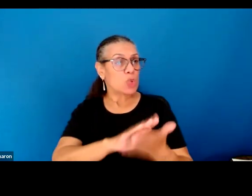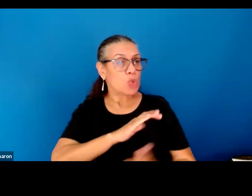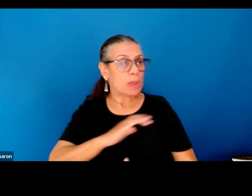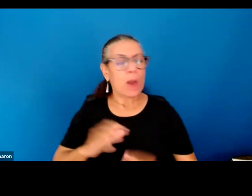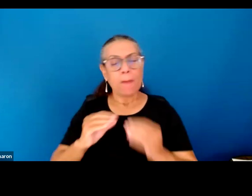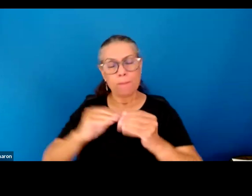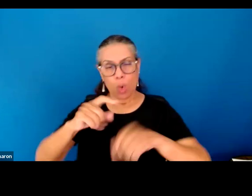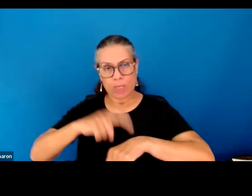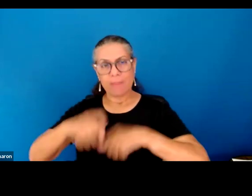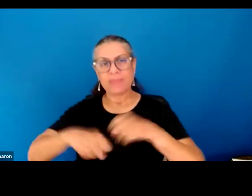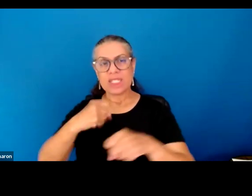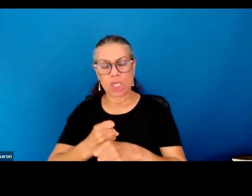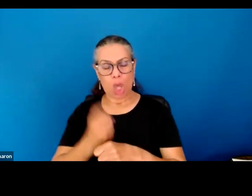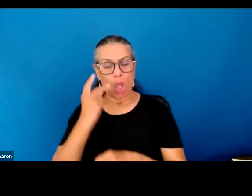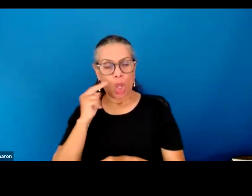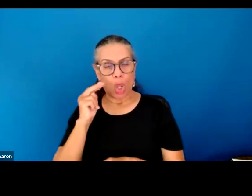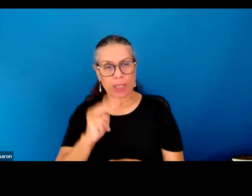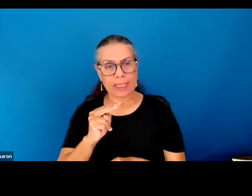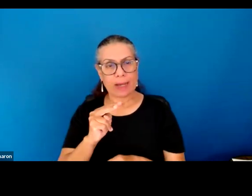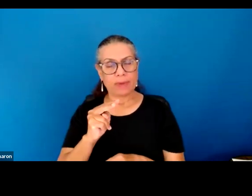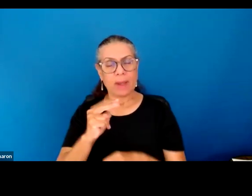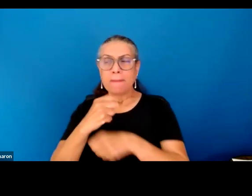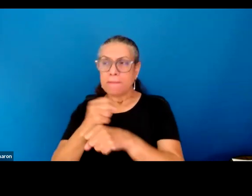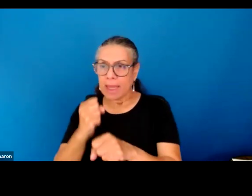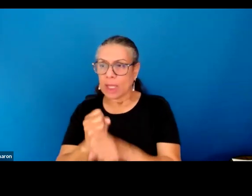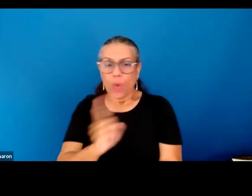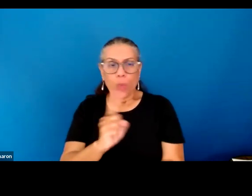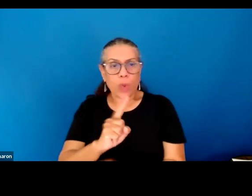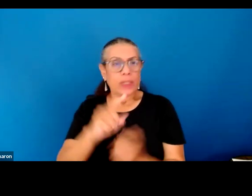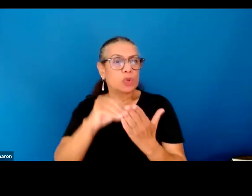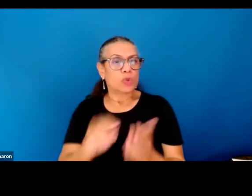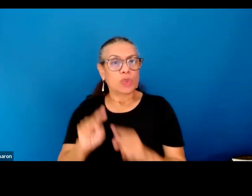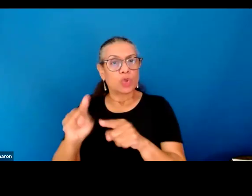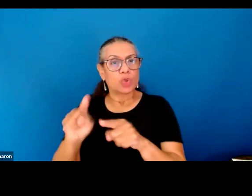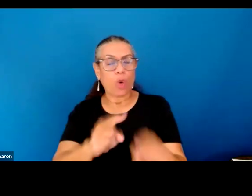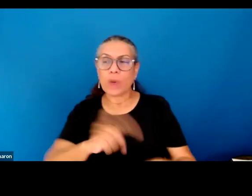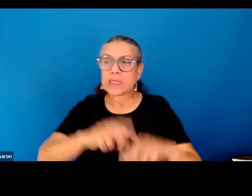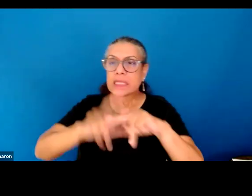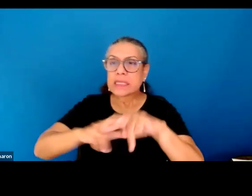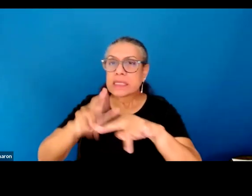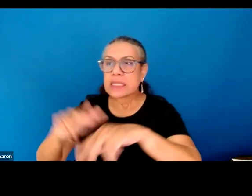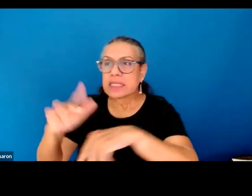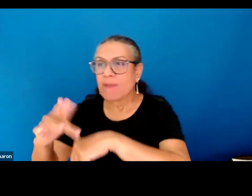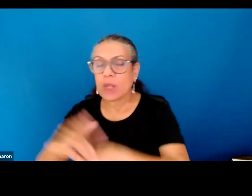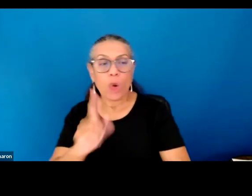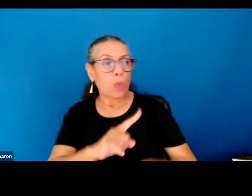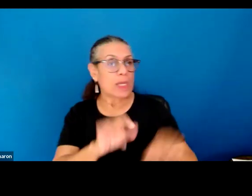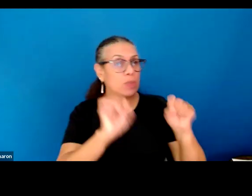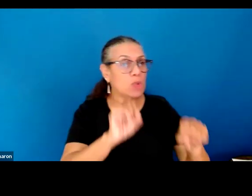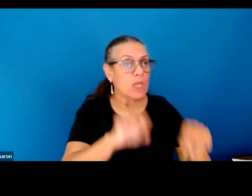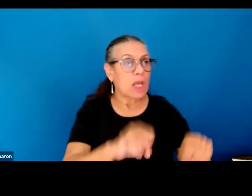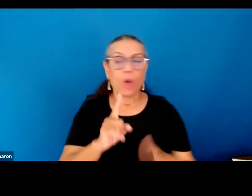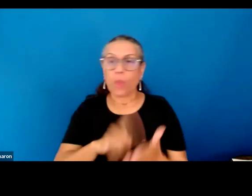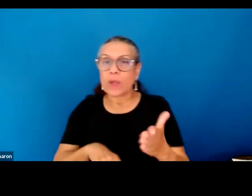this year looking at those issues of really looking at where are our seats, where's the potential, where do we need to